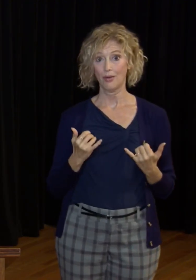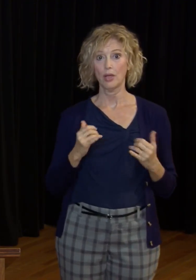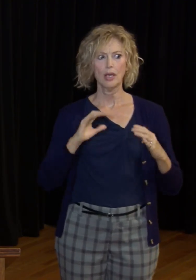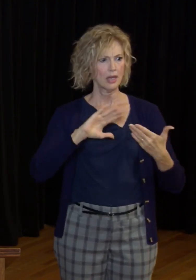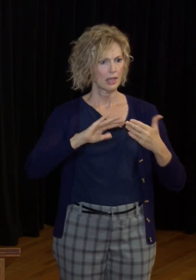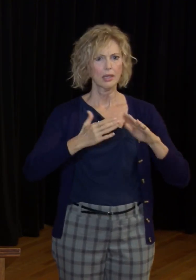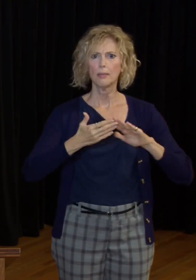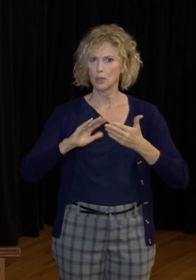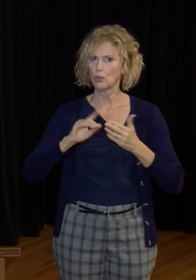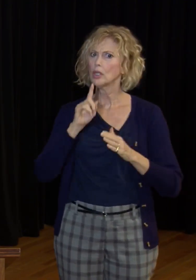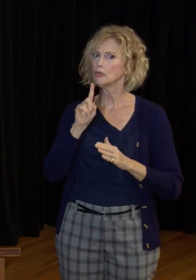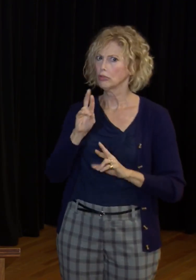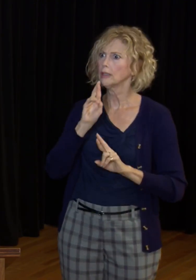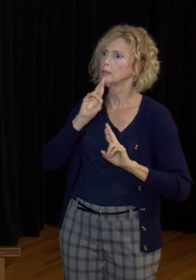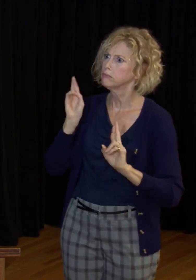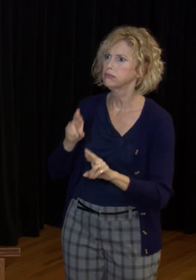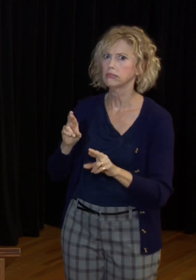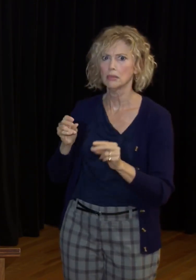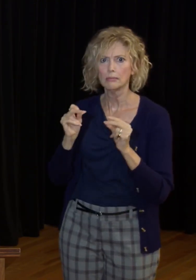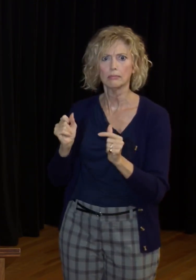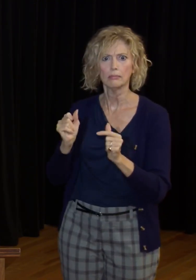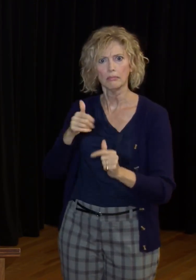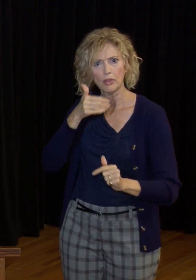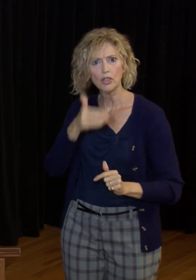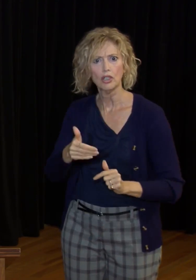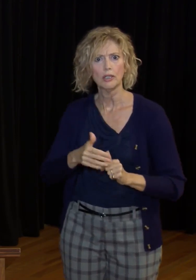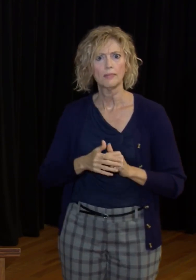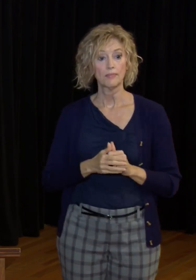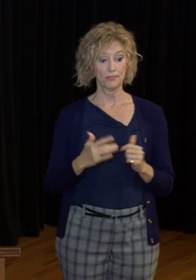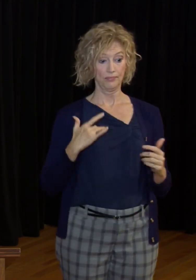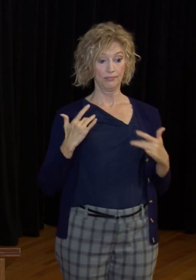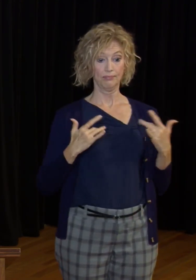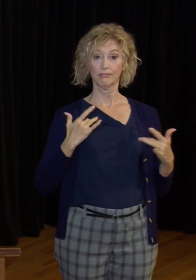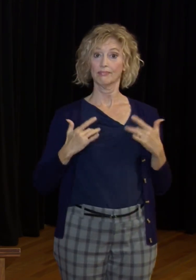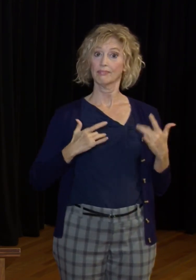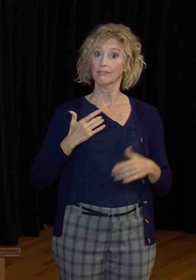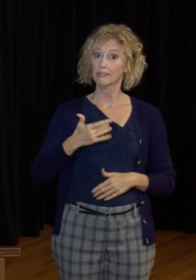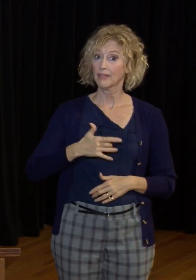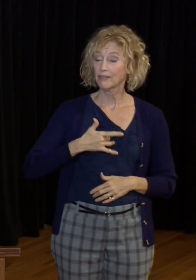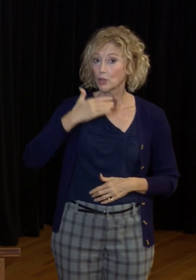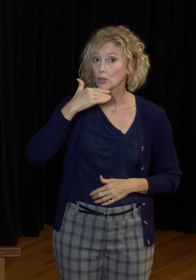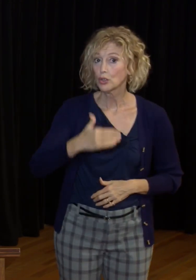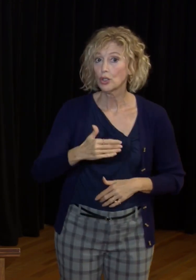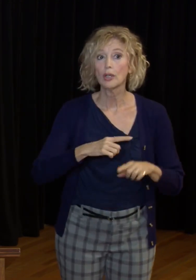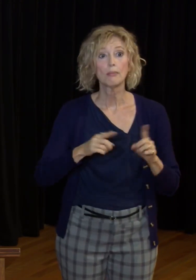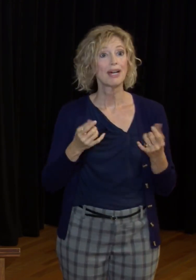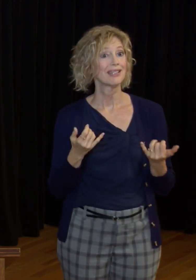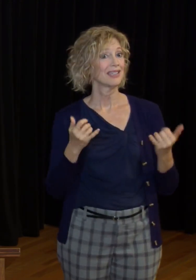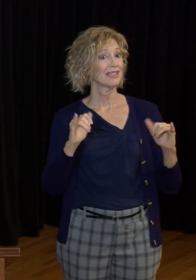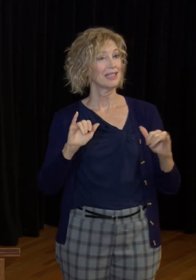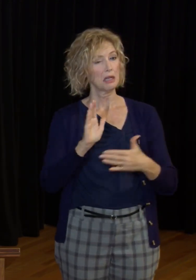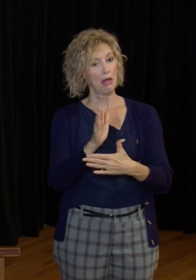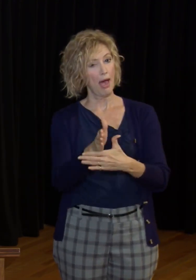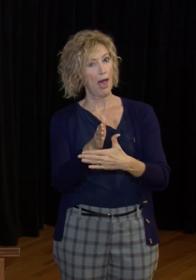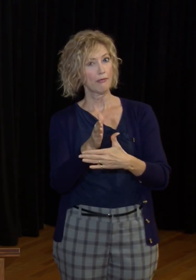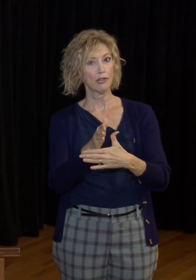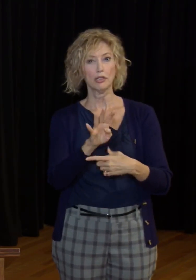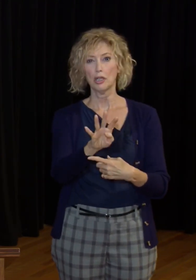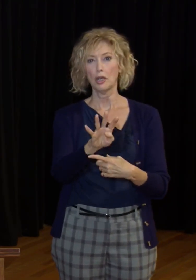responded greatly. And, you know, we're really excited and feel good about that. However, we're still averaging